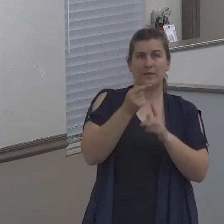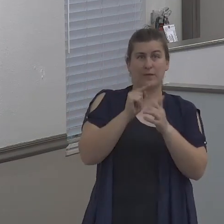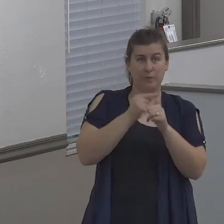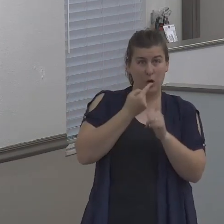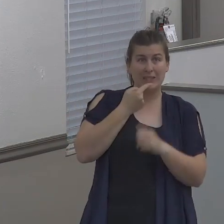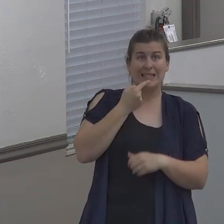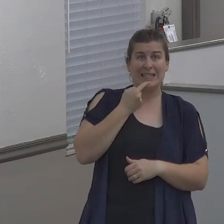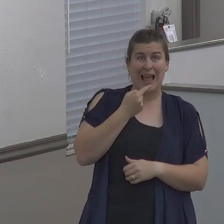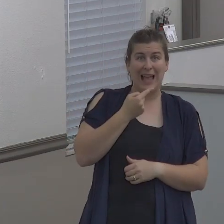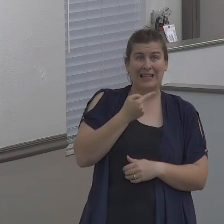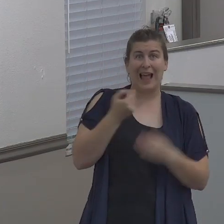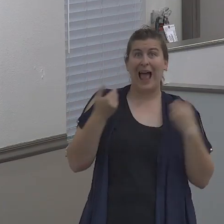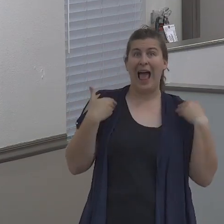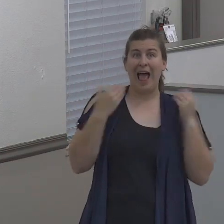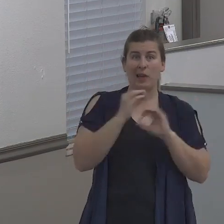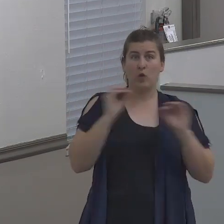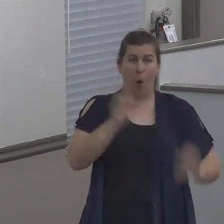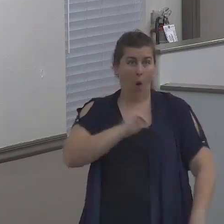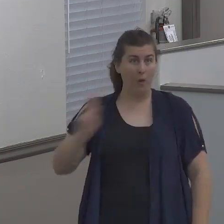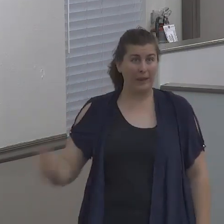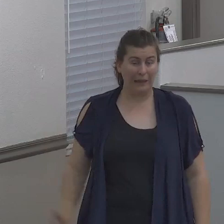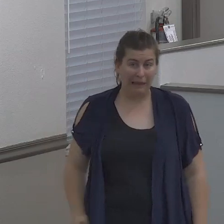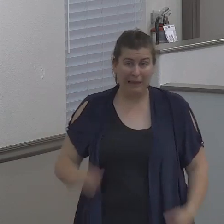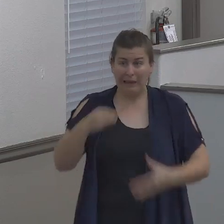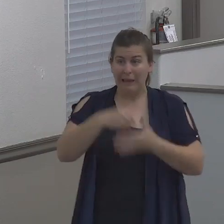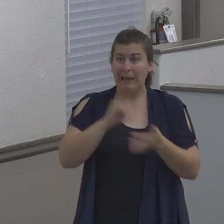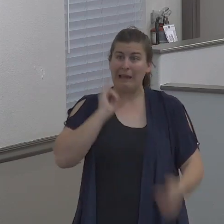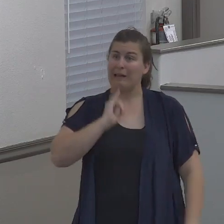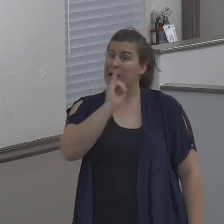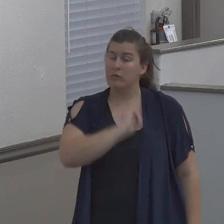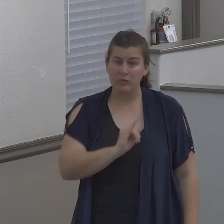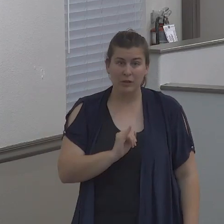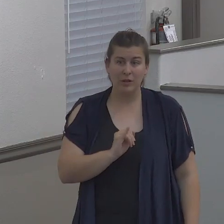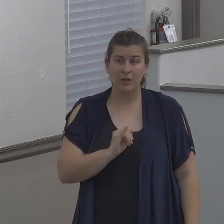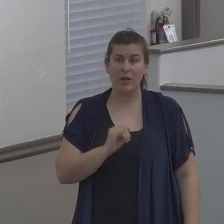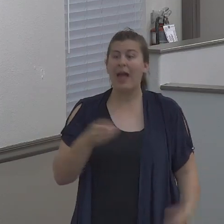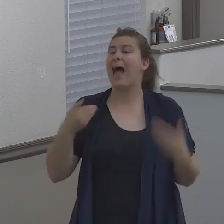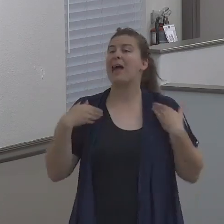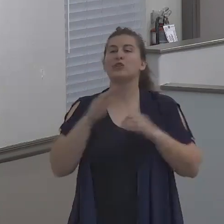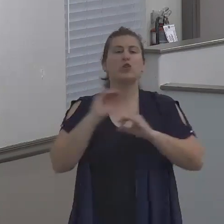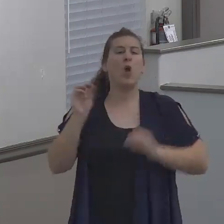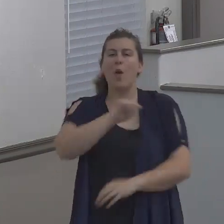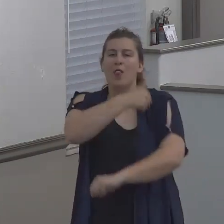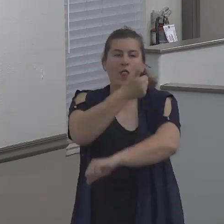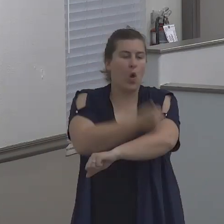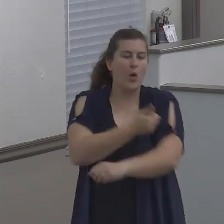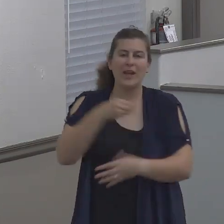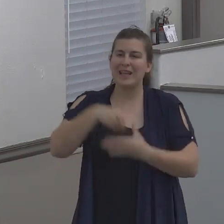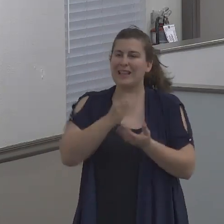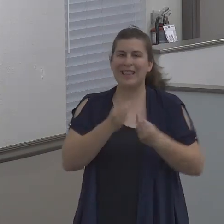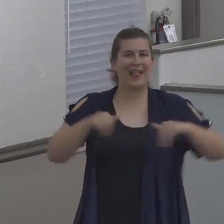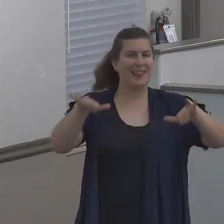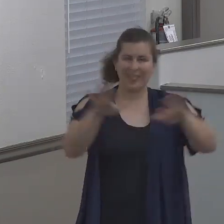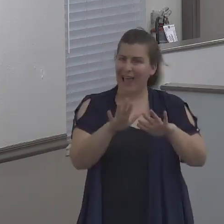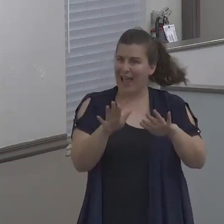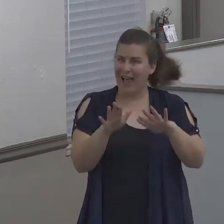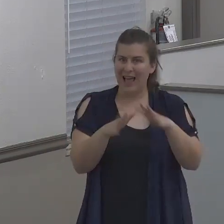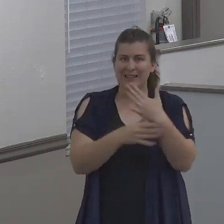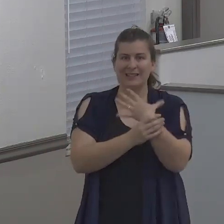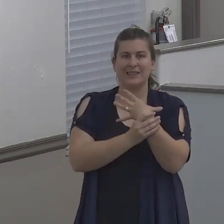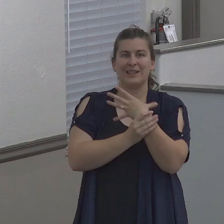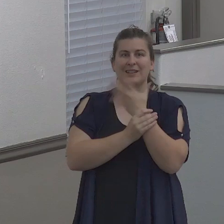why is because the beginning of that verse says there was no king. In other words, there was no authority in the